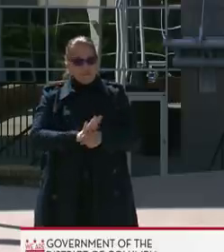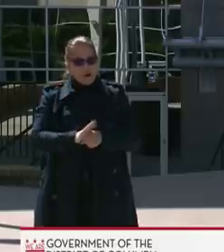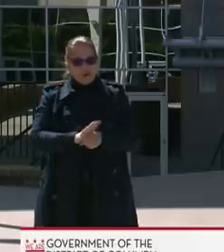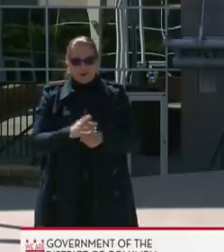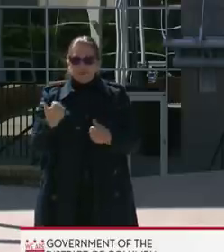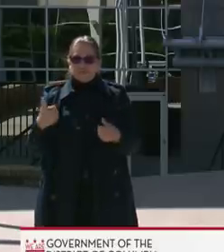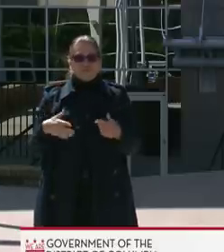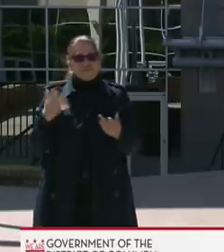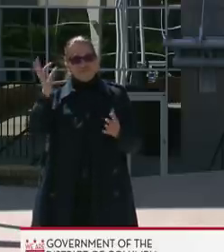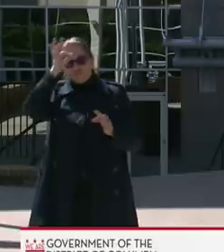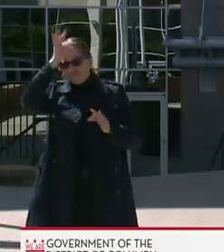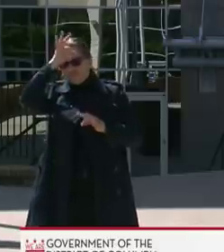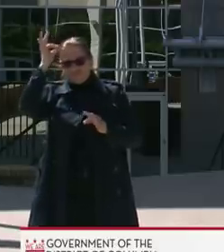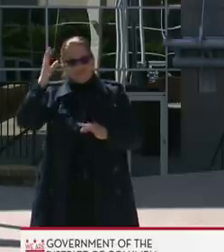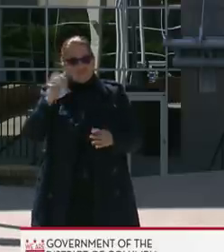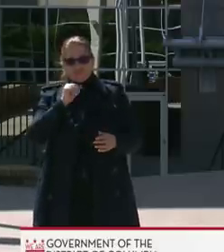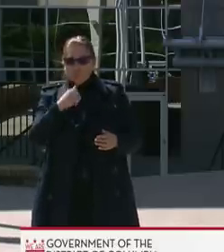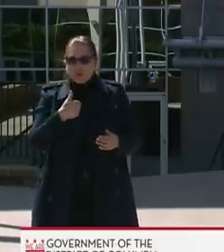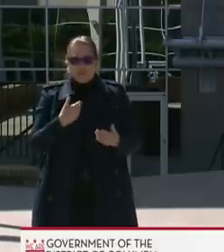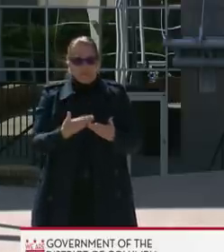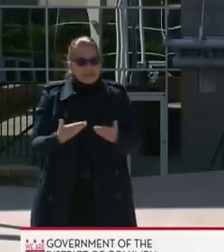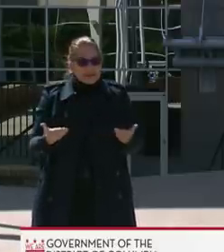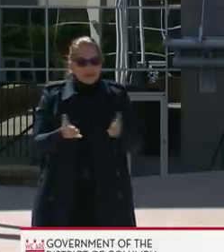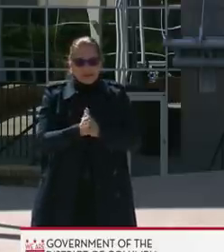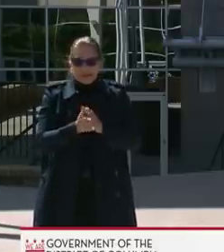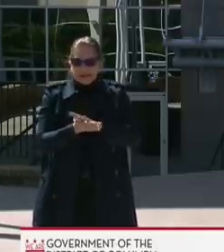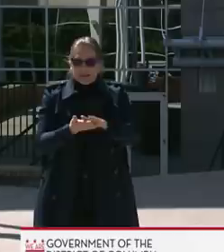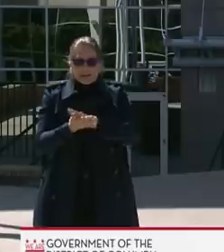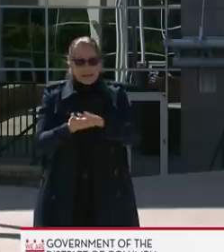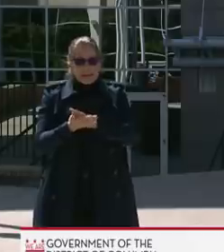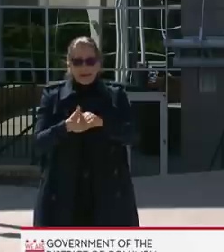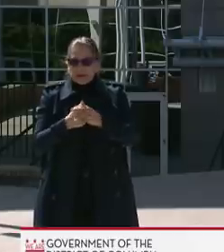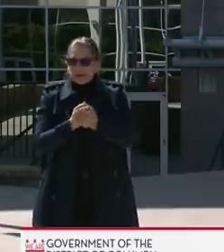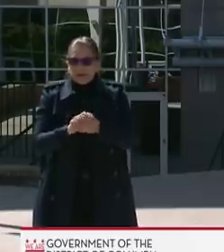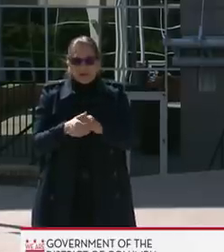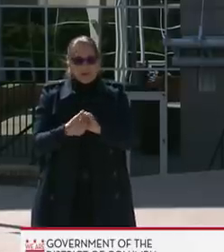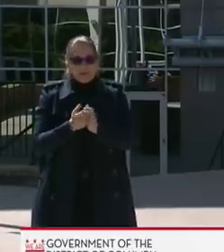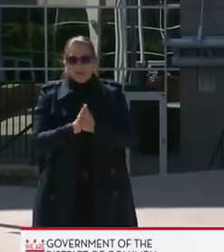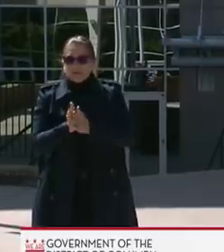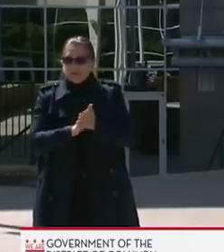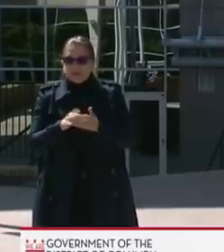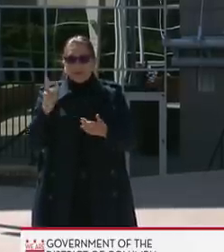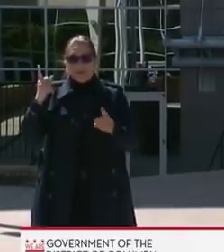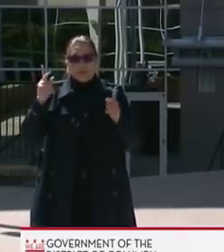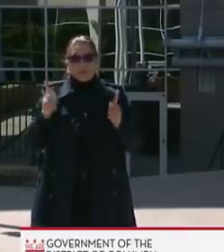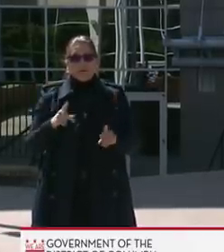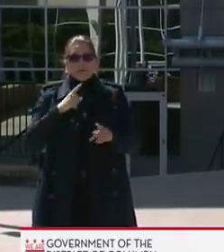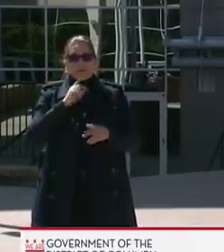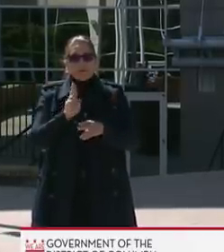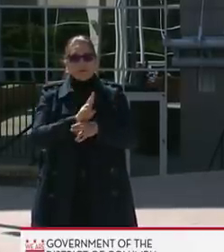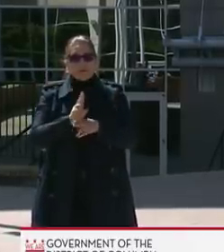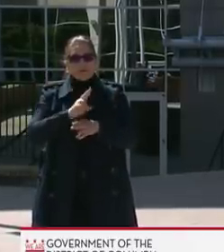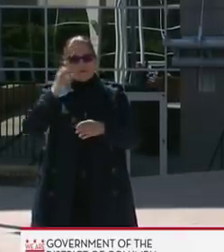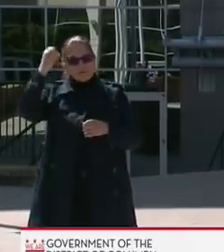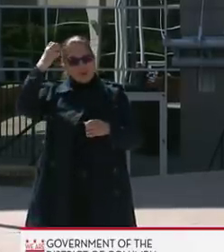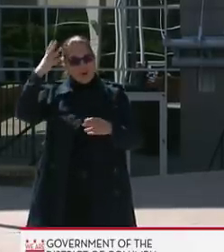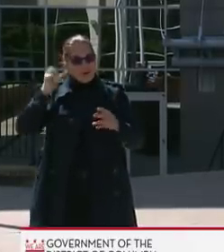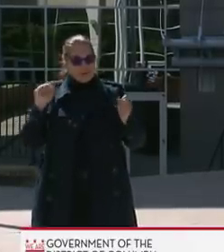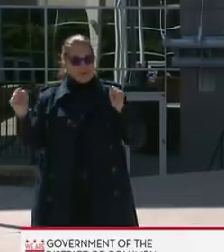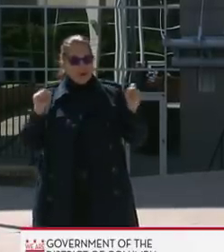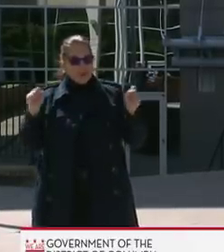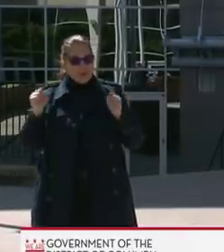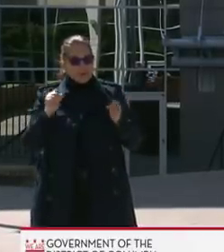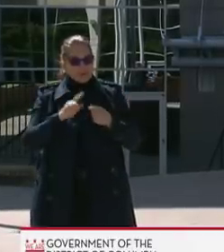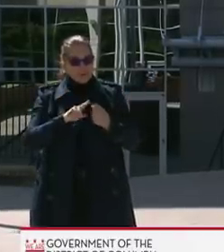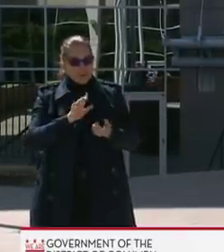aren't really getting cleaning materials to clean their cells with. One said they're using their own shower towel to clean their cell with. So I'm wondering how are